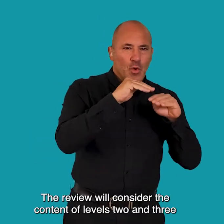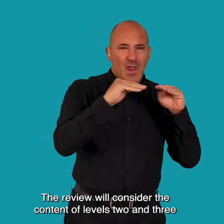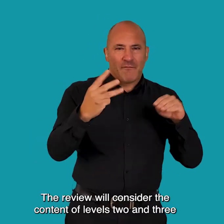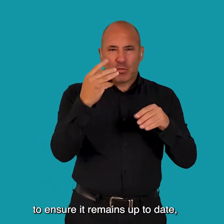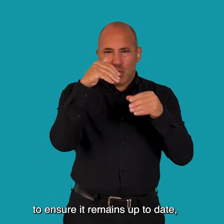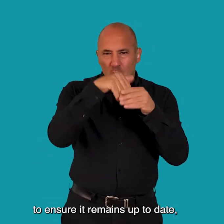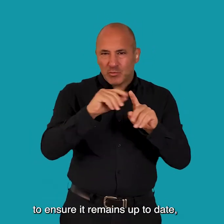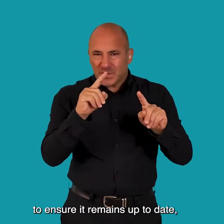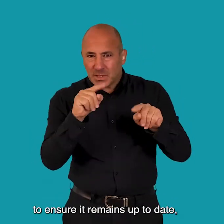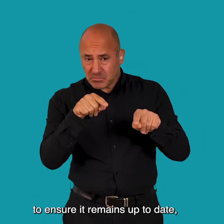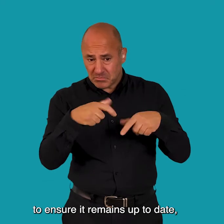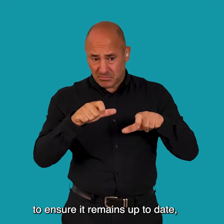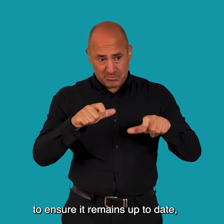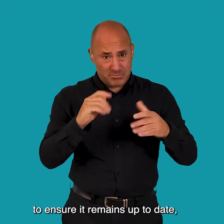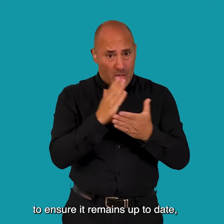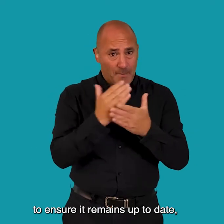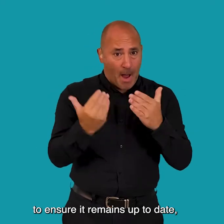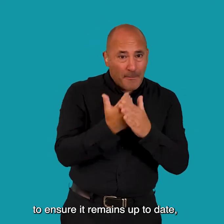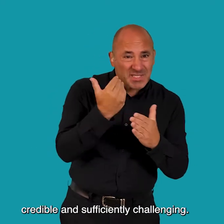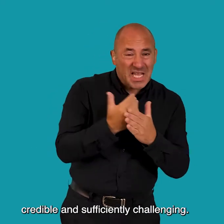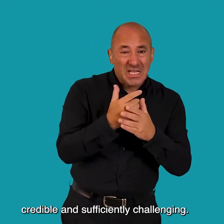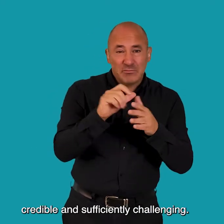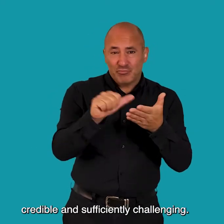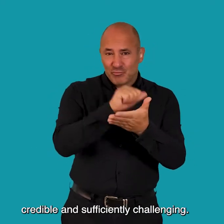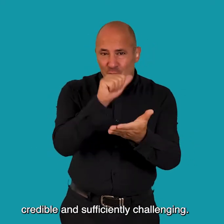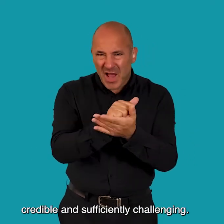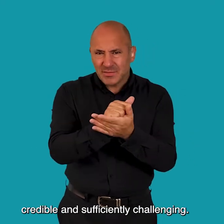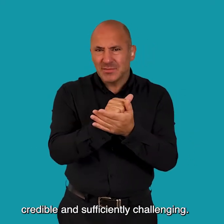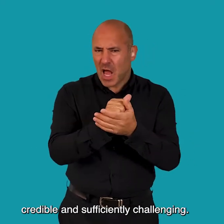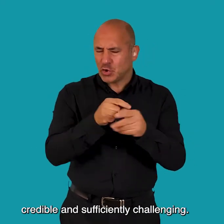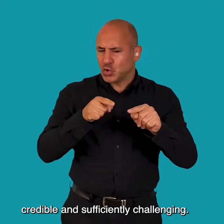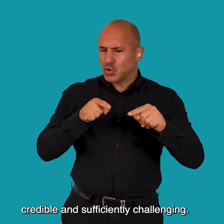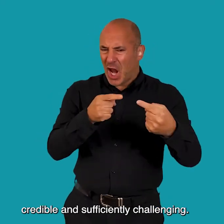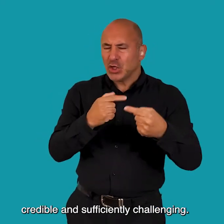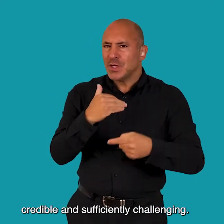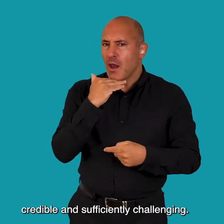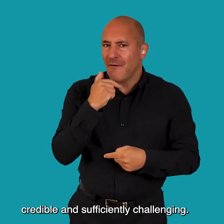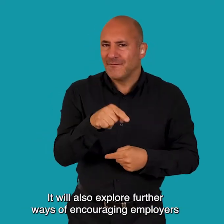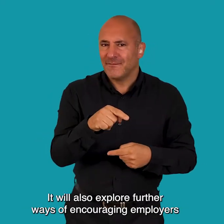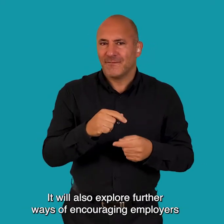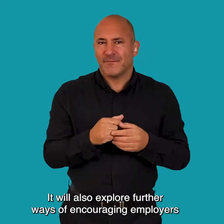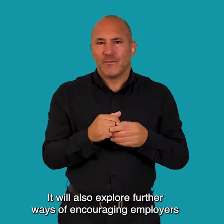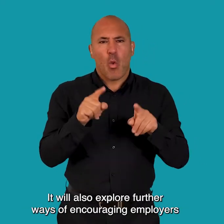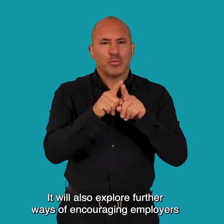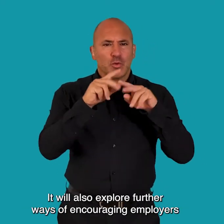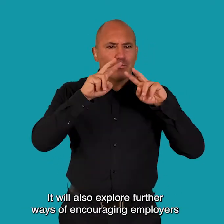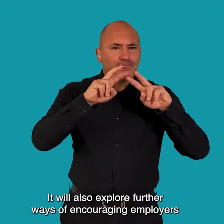to ensure it remains up to date, credible, and sufficiently challenging. It will also explore